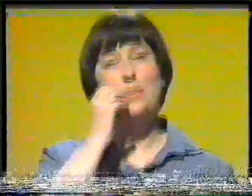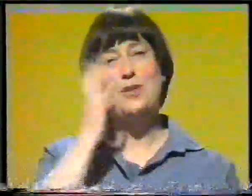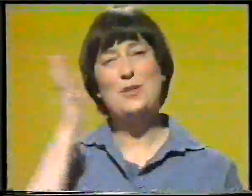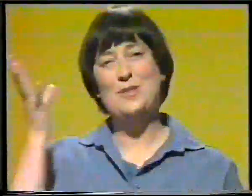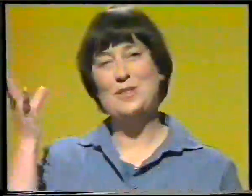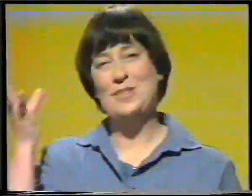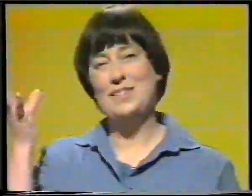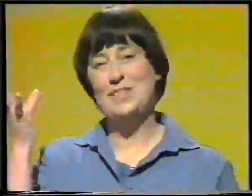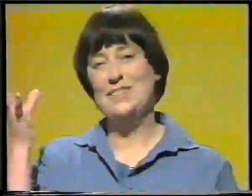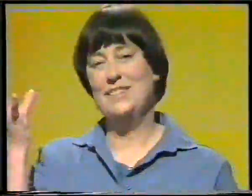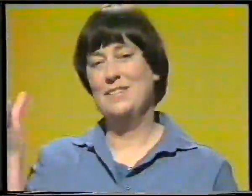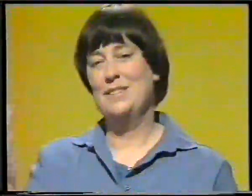Beautiful.